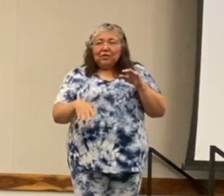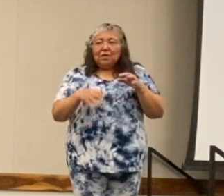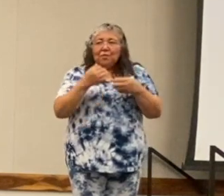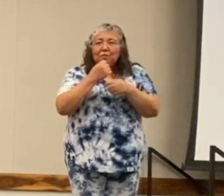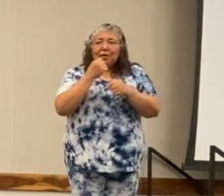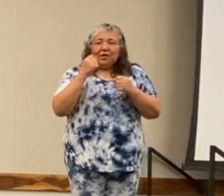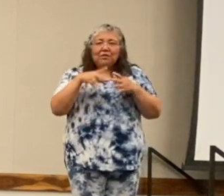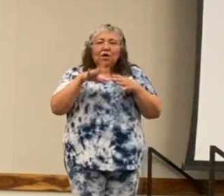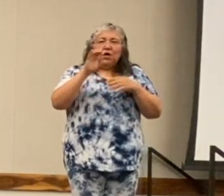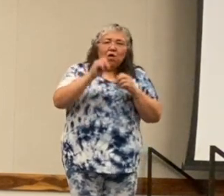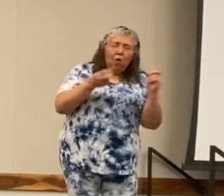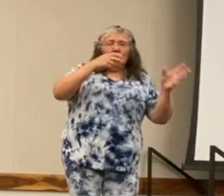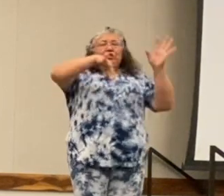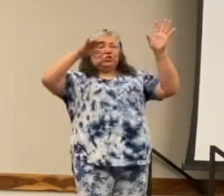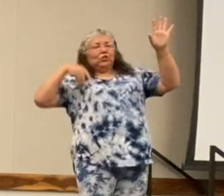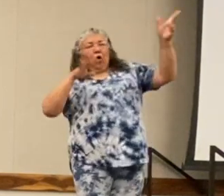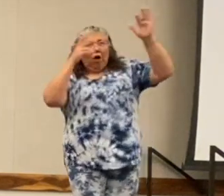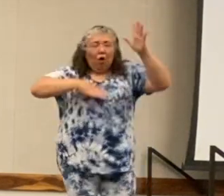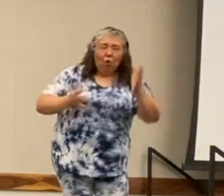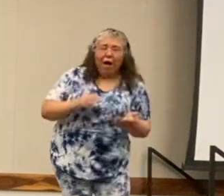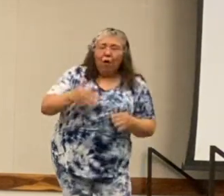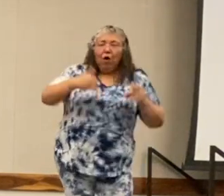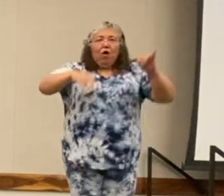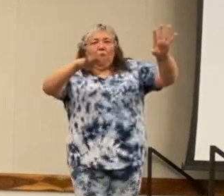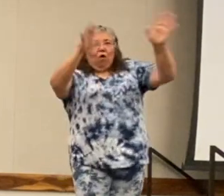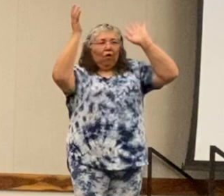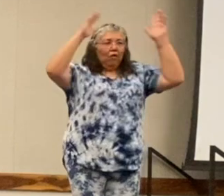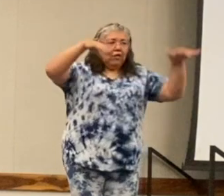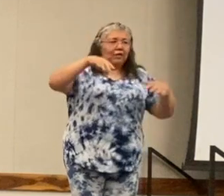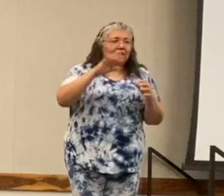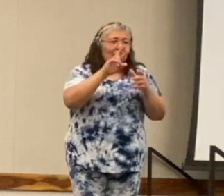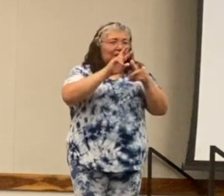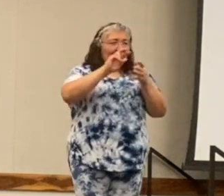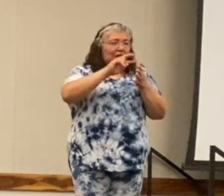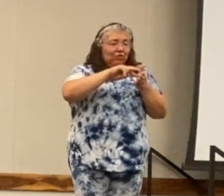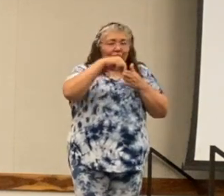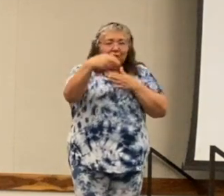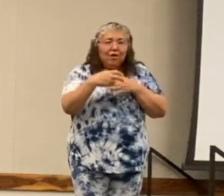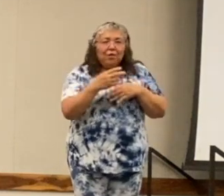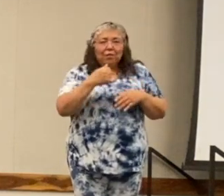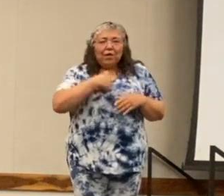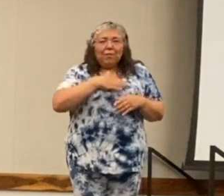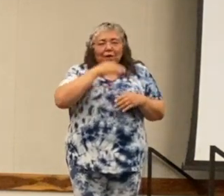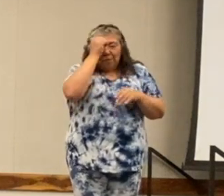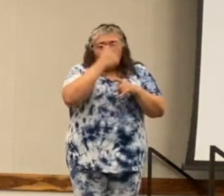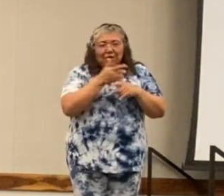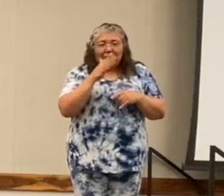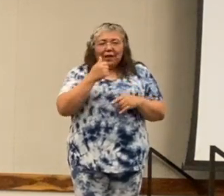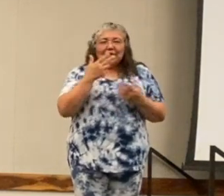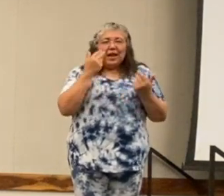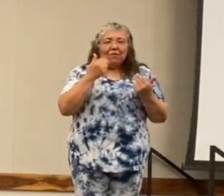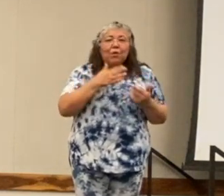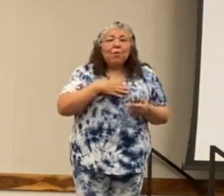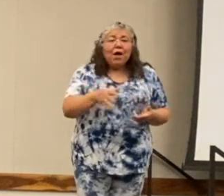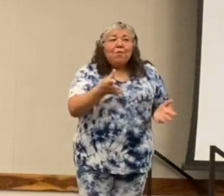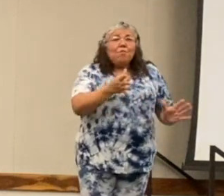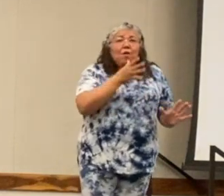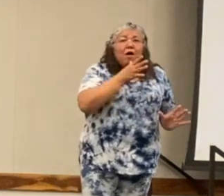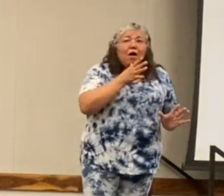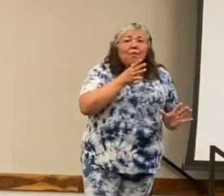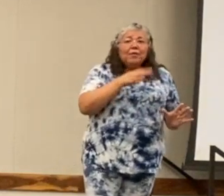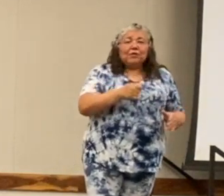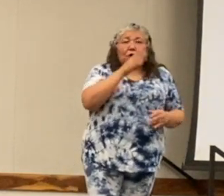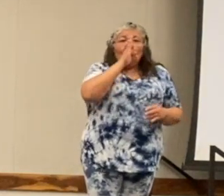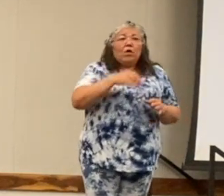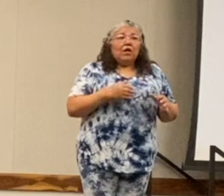noise, like, oh, jeez, oh, my gosh, oh, man! And he just falls down there, and now me and my buddies are kind of laughing. My mom is, like,